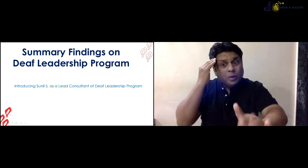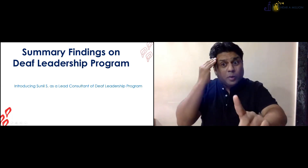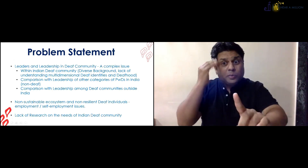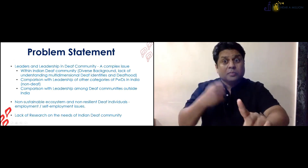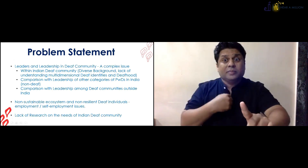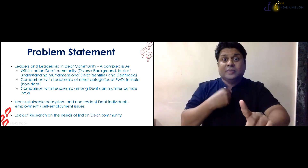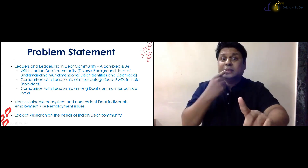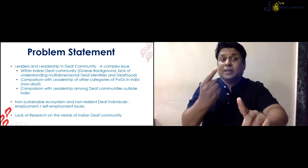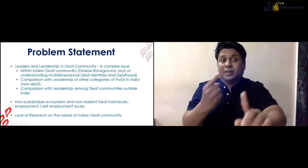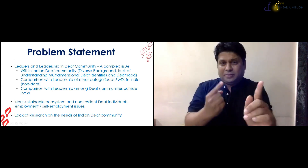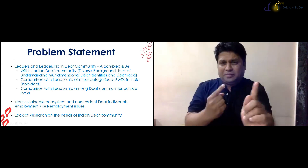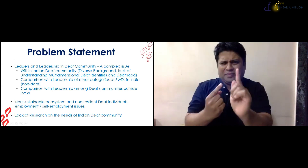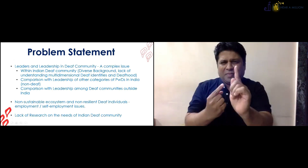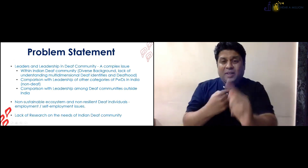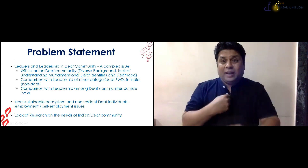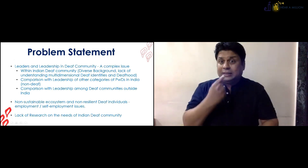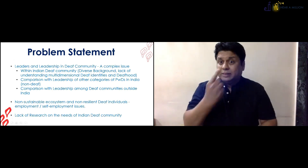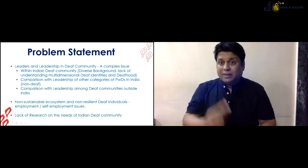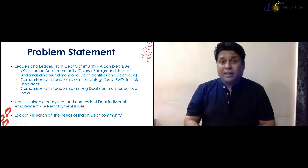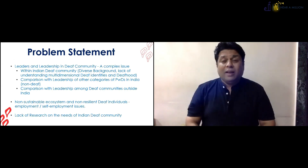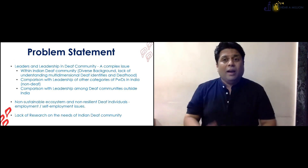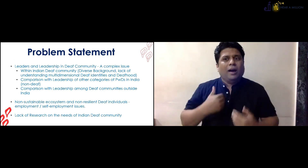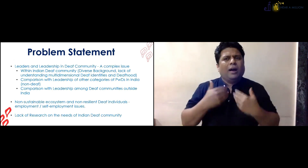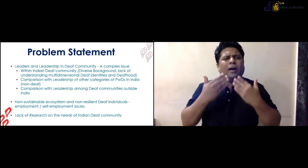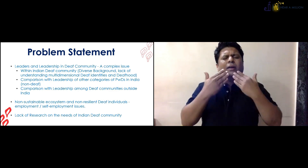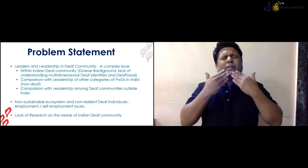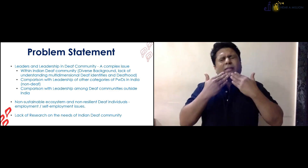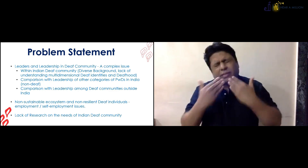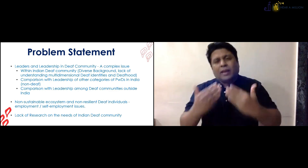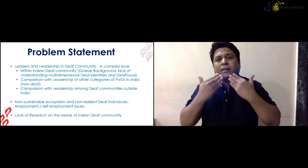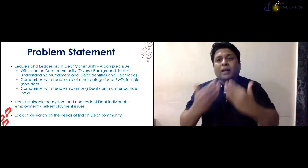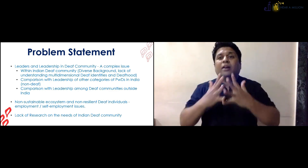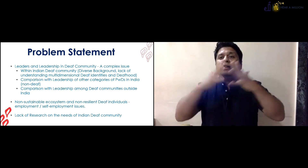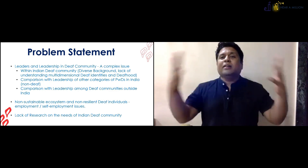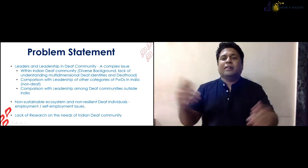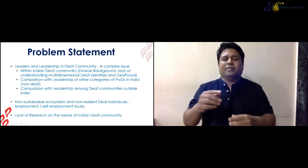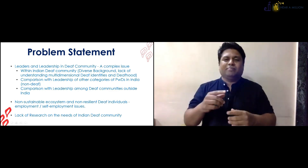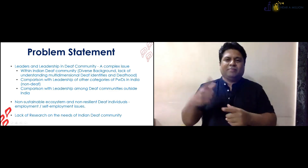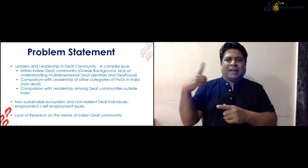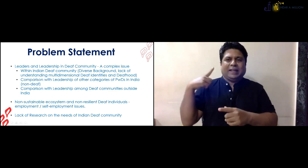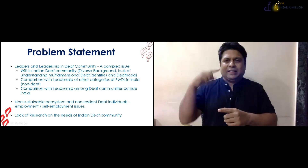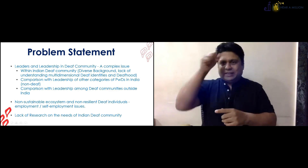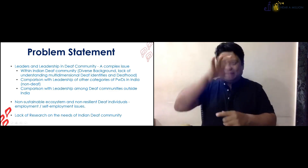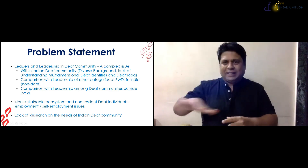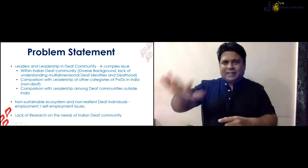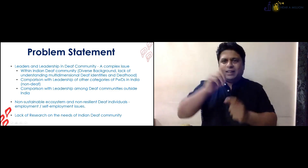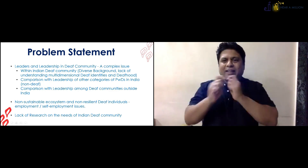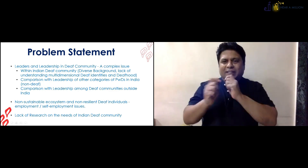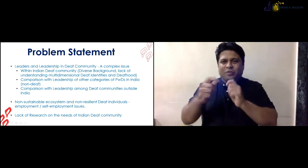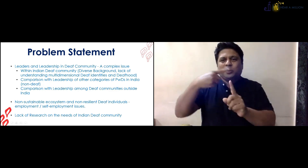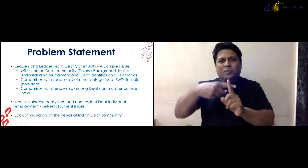now. Next slide, please. Okay, sorry, one more thing. Just 1 second. First of all, thank you so